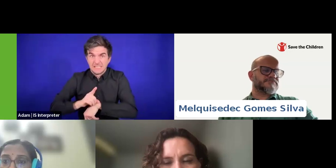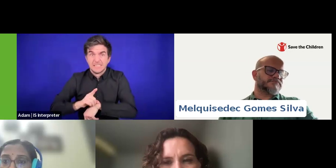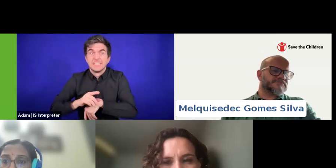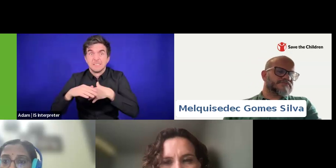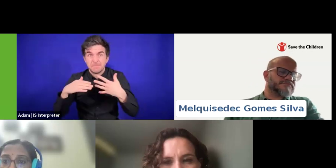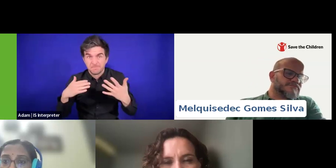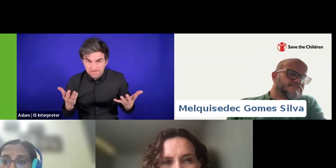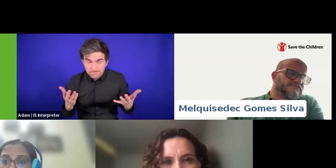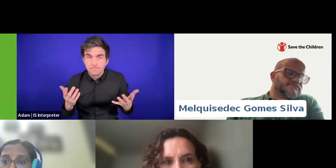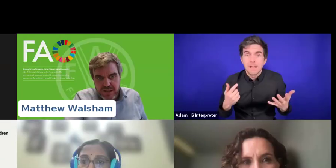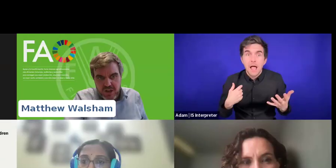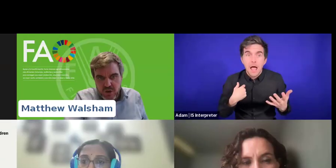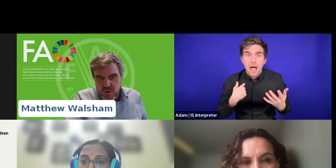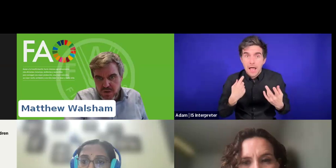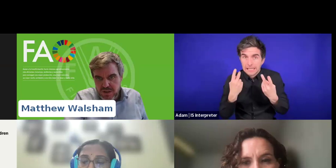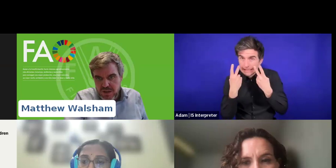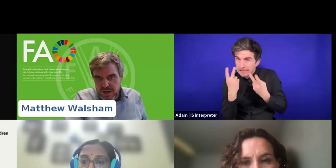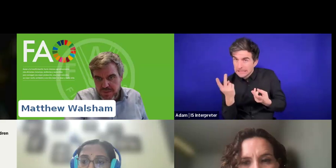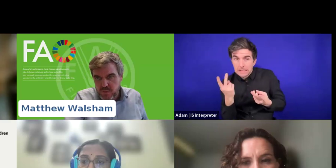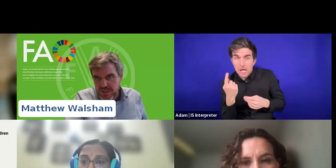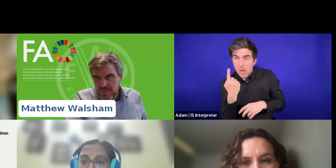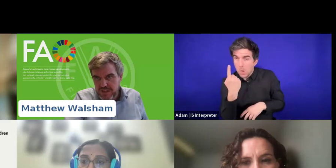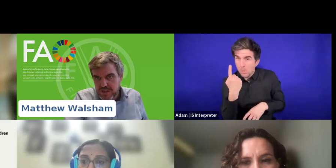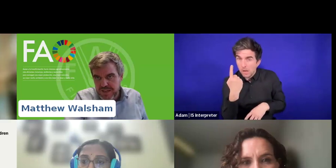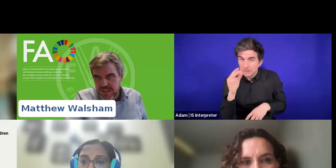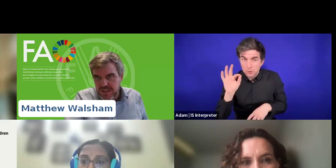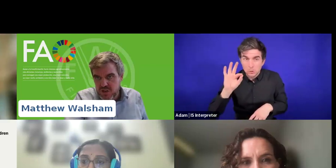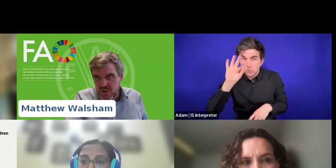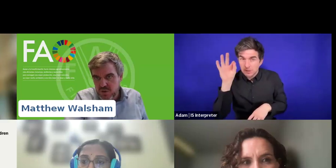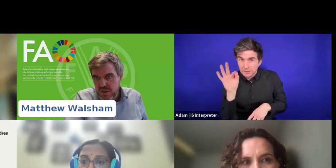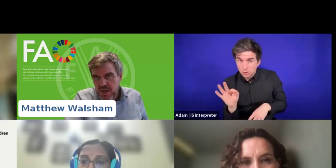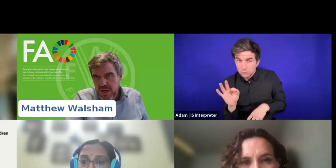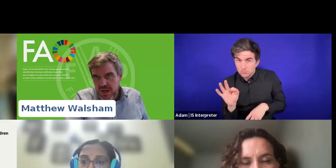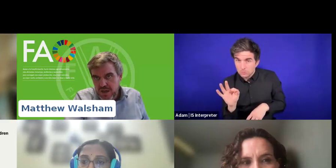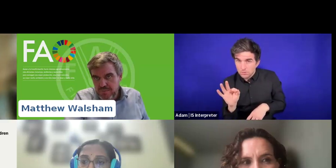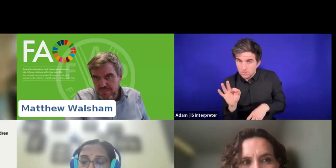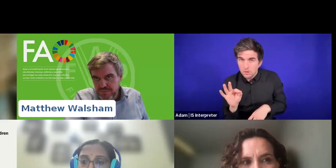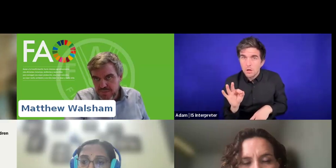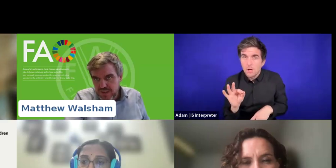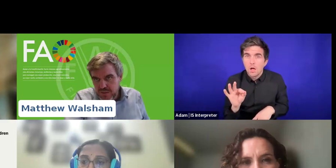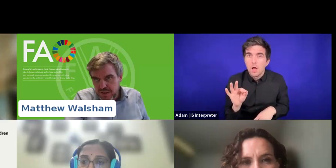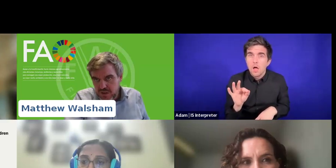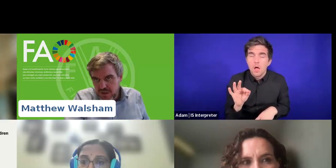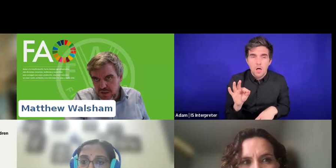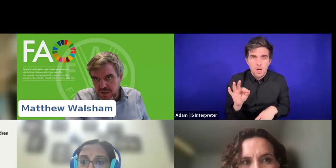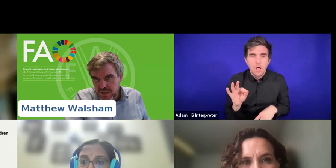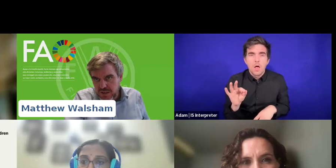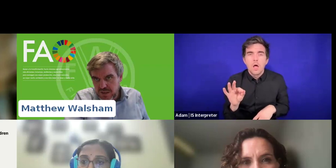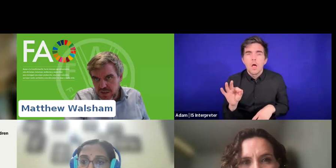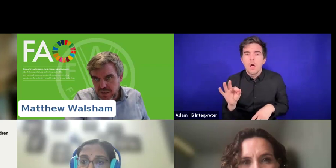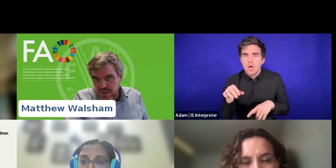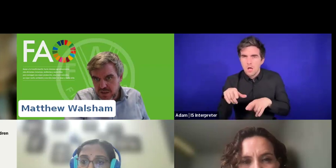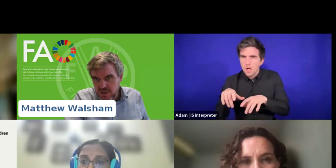detail about how do you actually include people with disabilities better into, let me have a look,